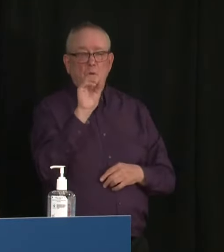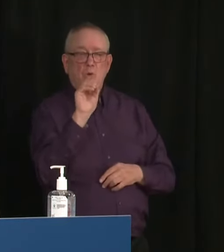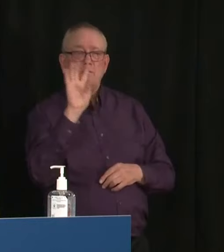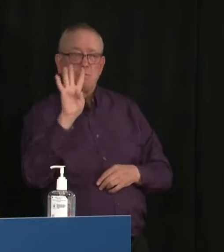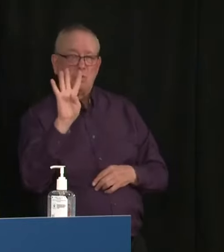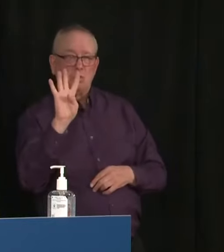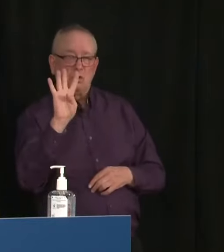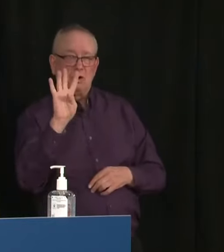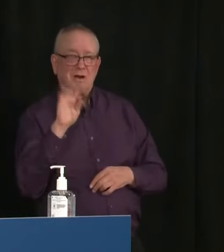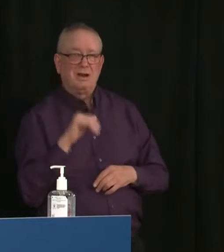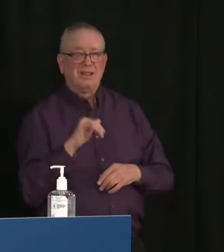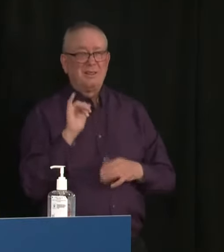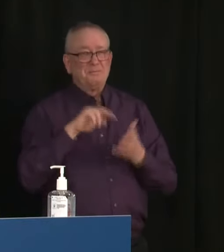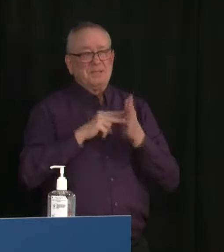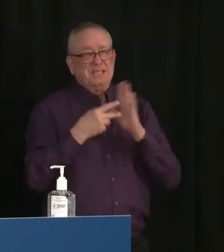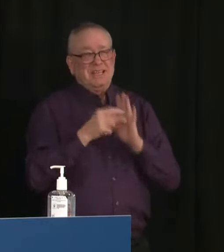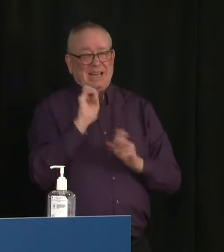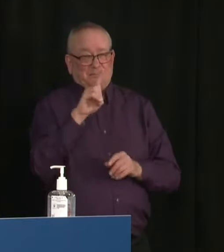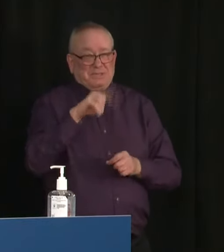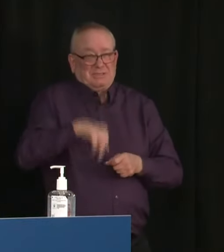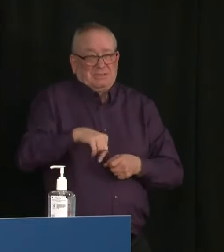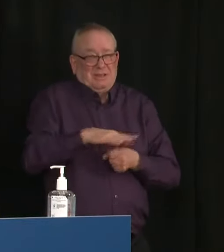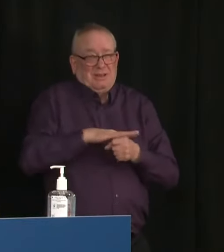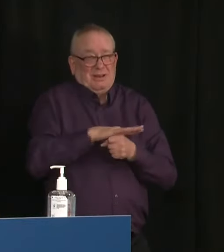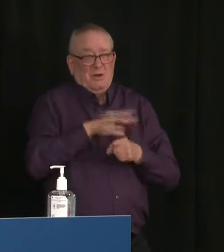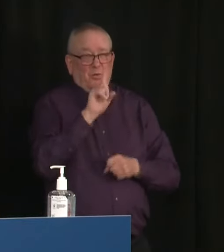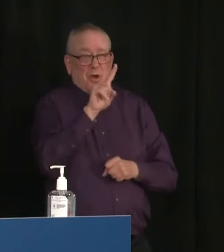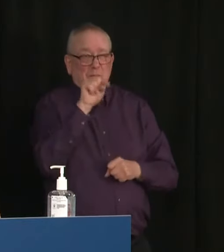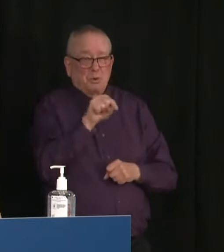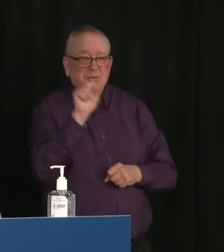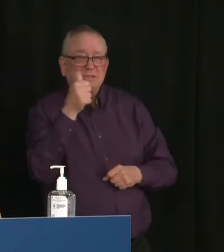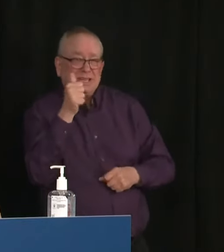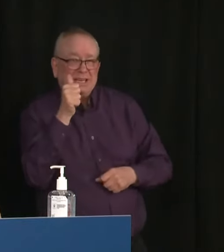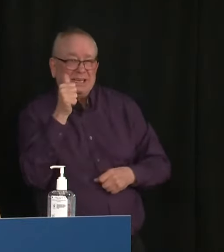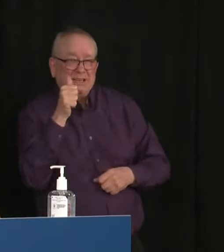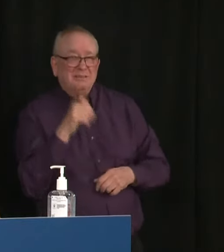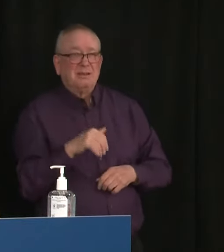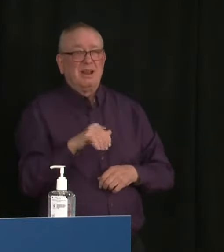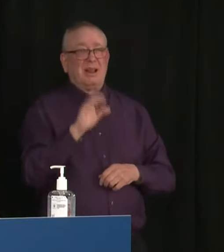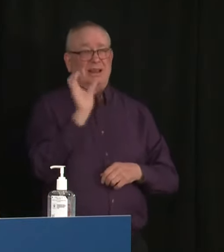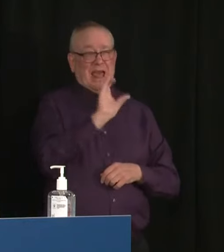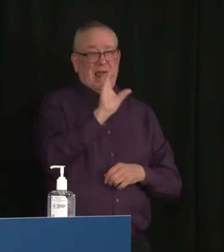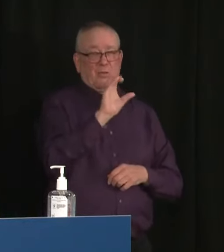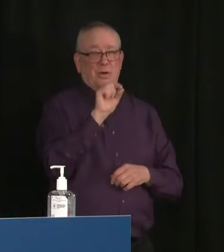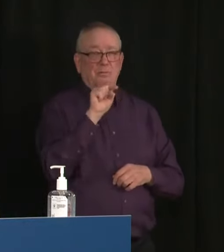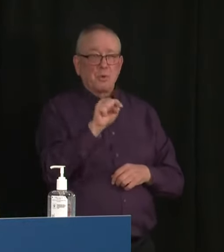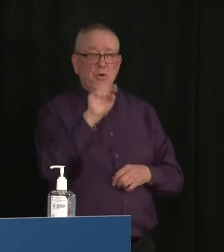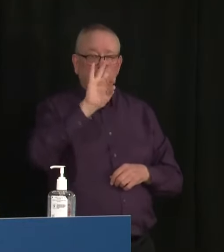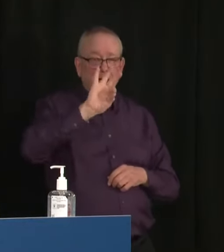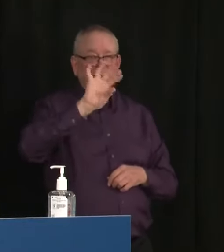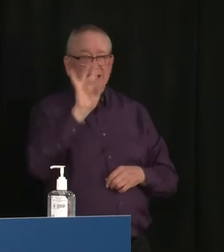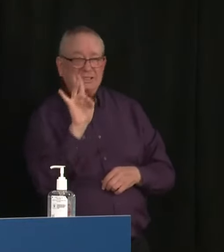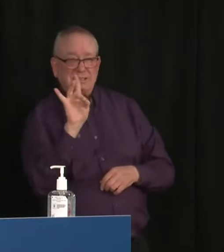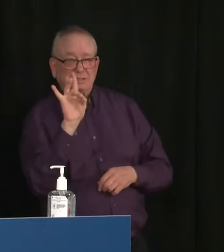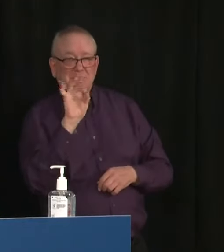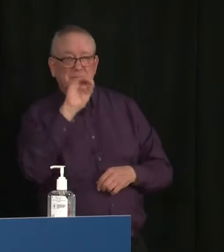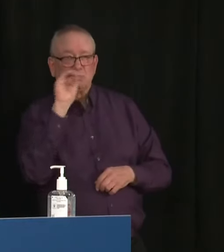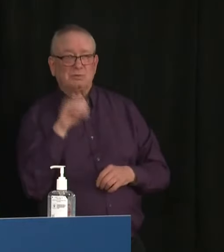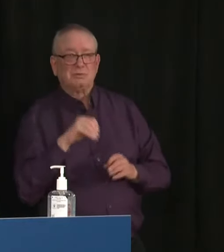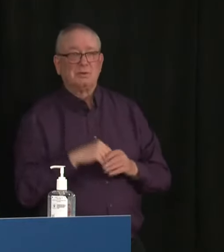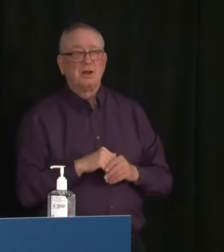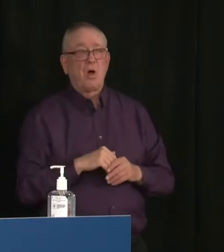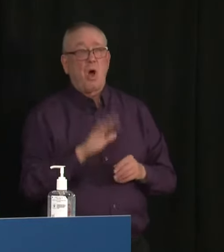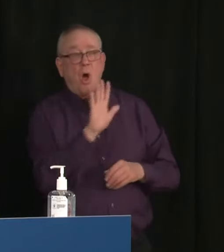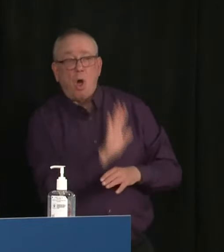Calgary zone, and 1.05 for the rest of the province. It's good to see that growth rates have declined, especially